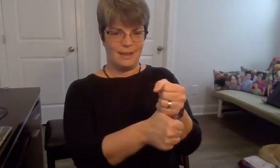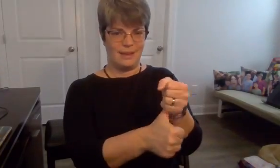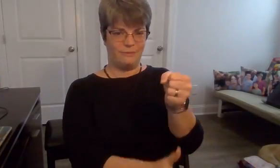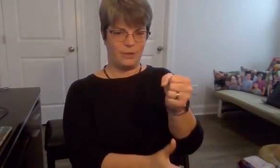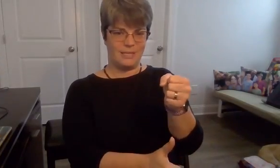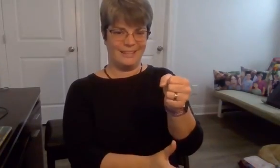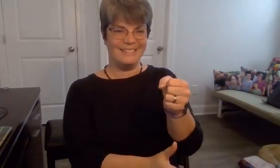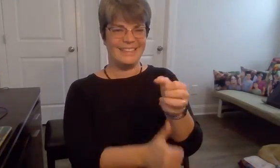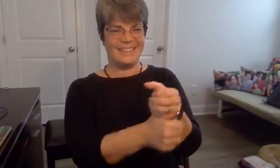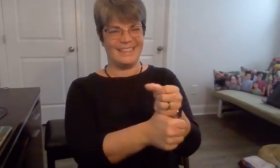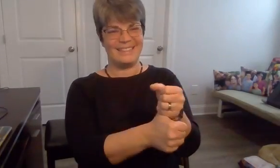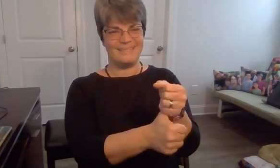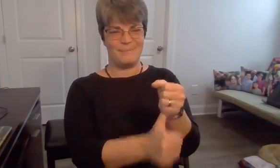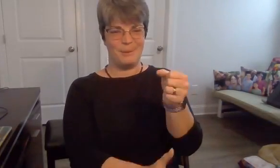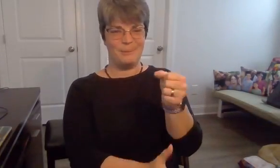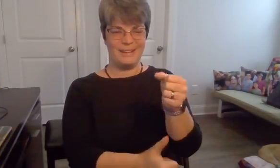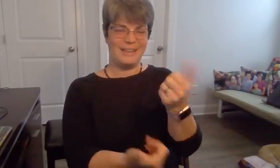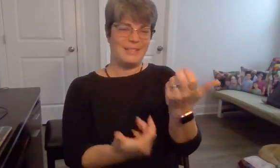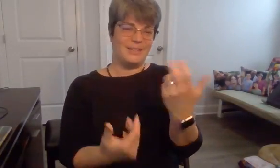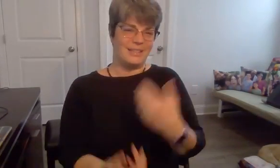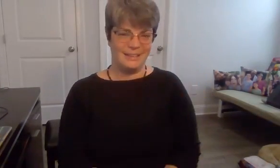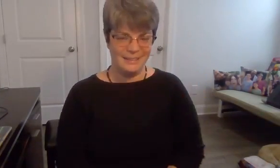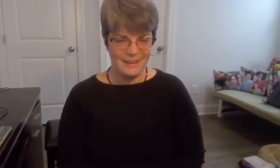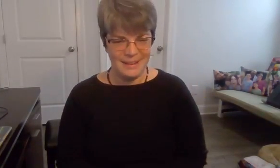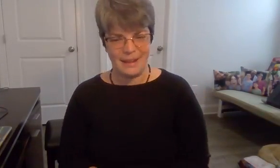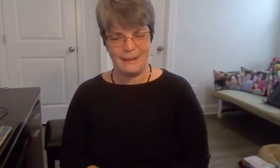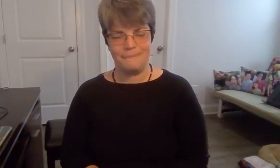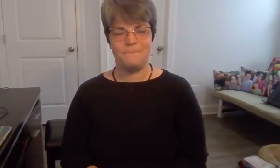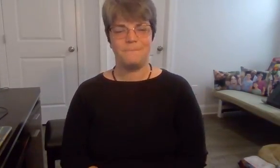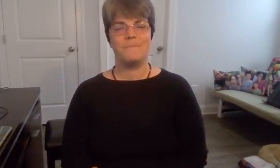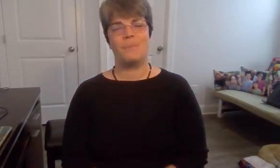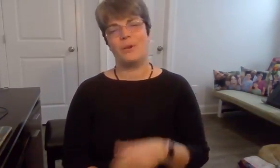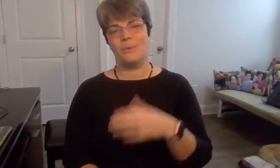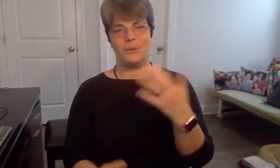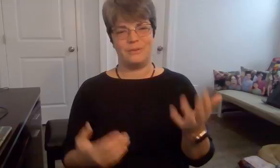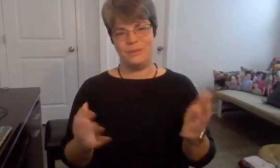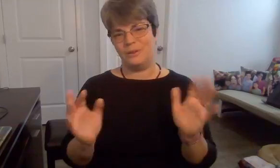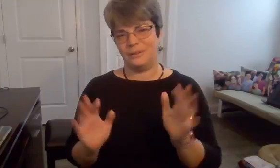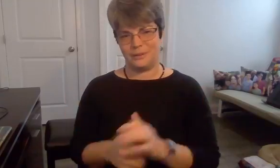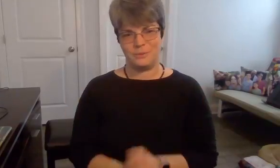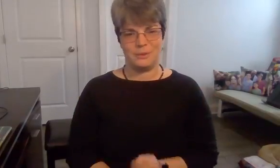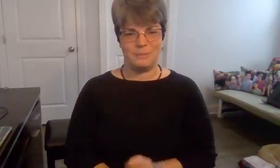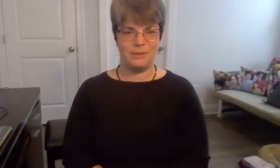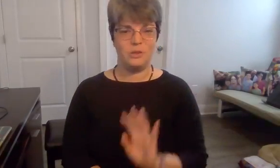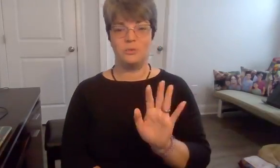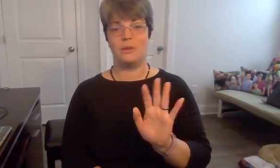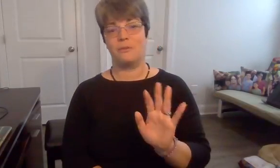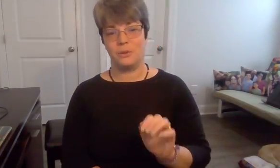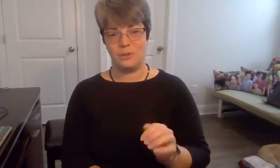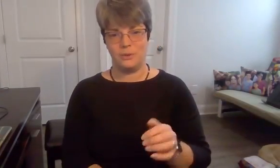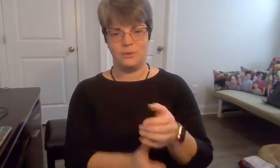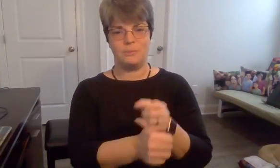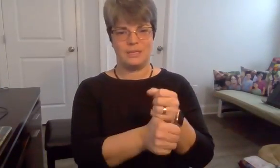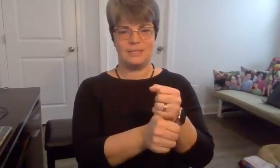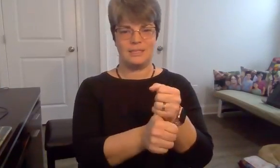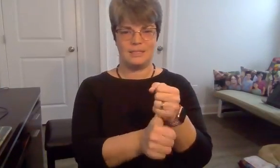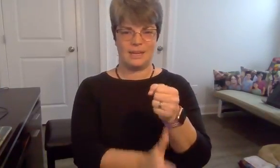it falls out like this. Poop. It's a good sign. Pardon the words if you don't like those words, but you can use whatever words you use. But this is the sign